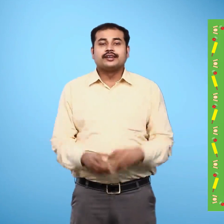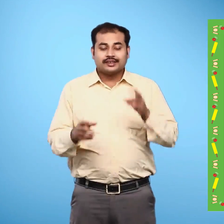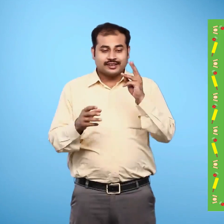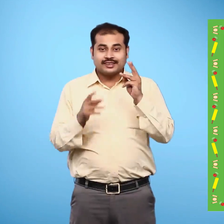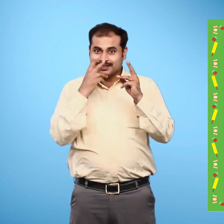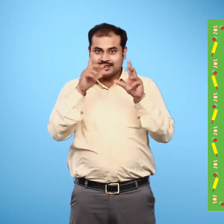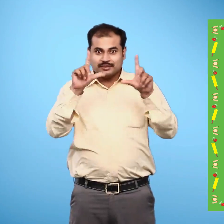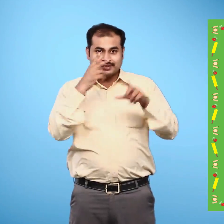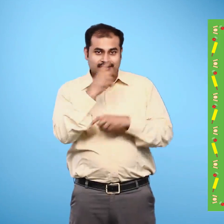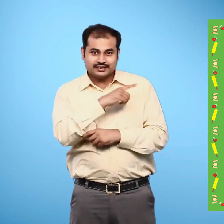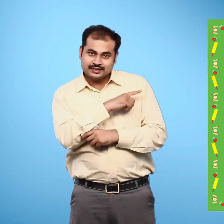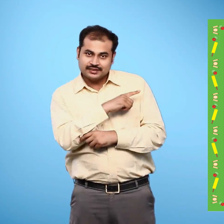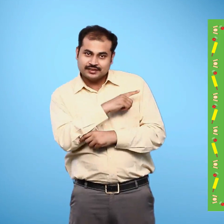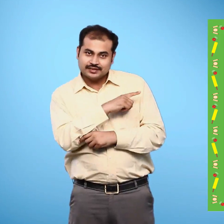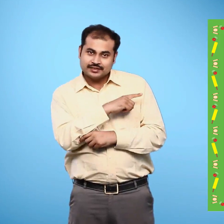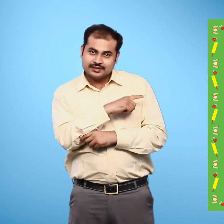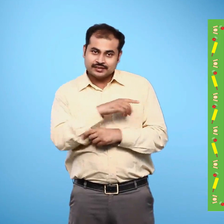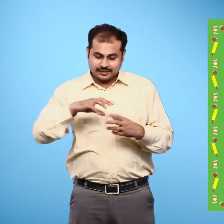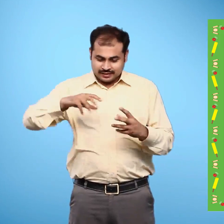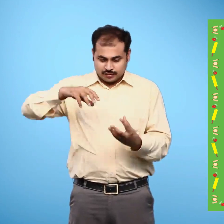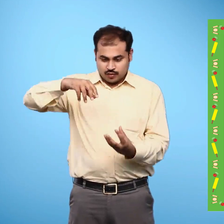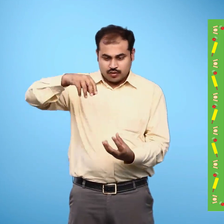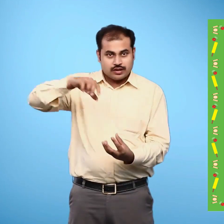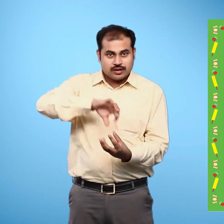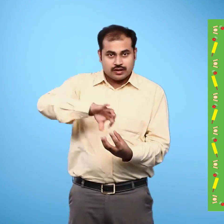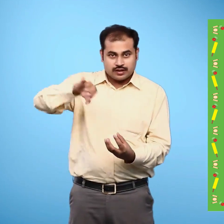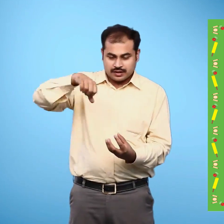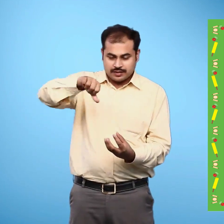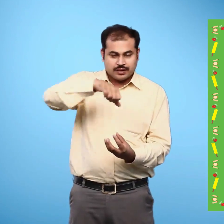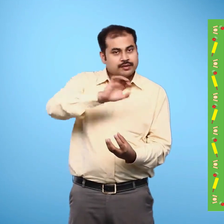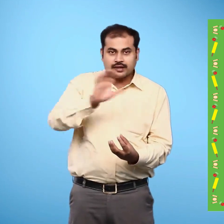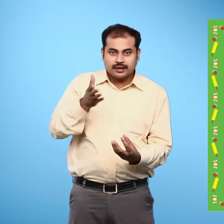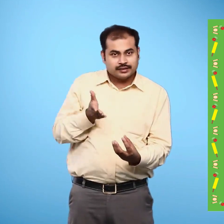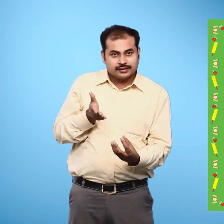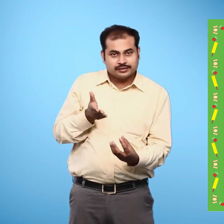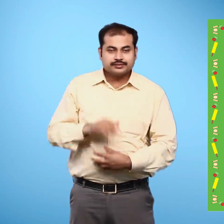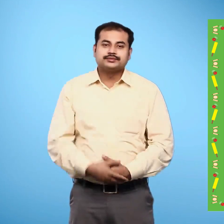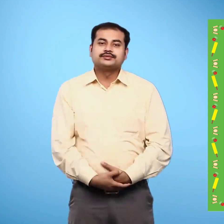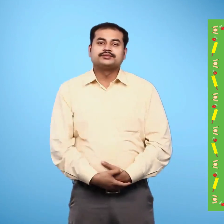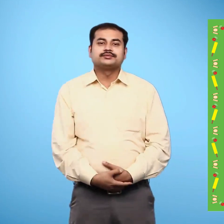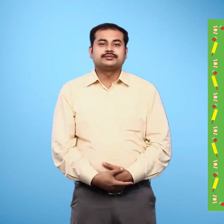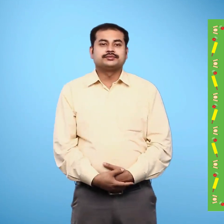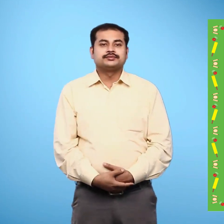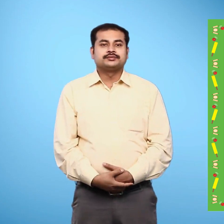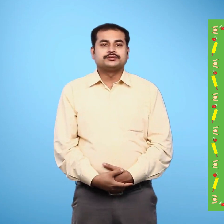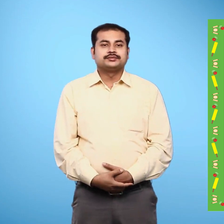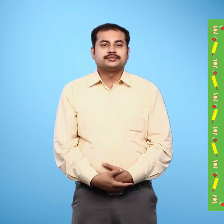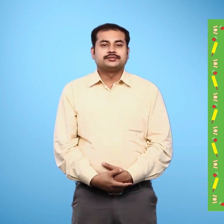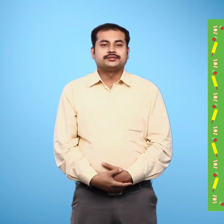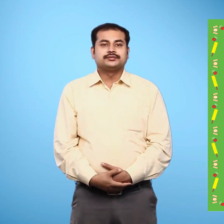Picture 3 shows a rolled paper. The ends of the roll are joined with the tape.